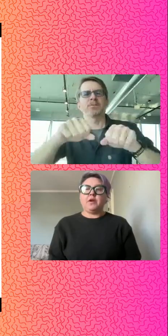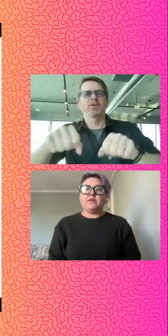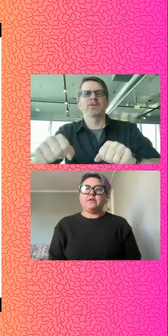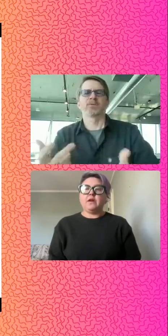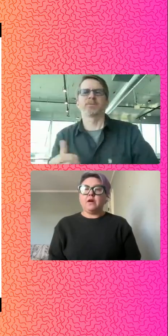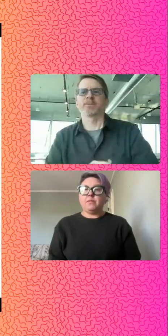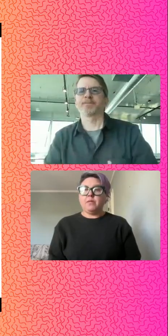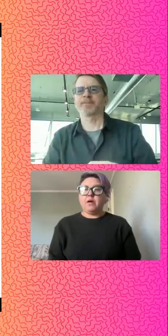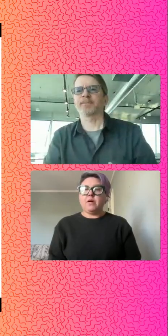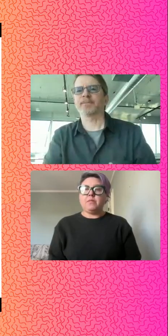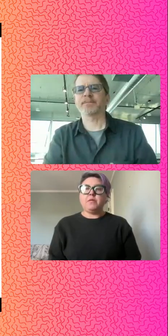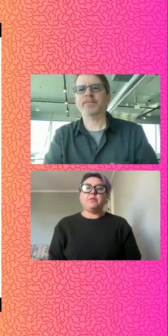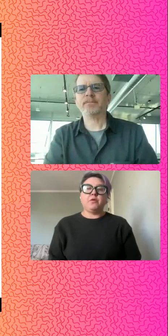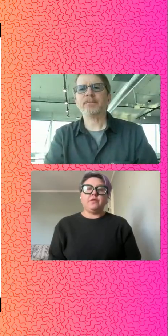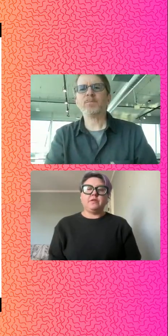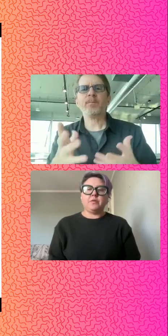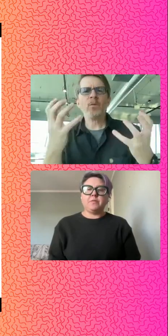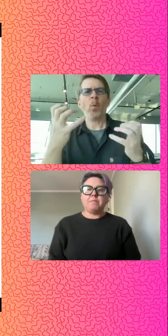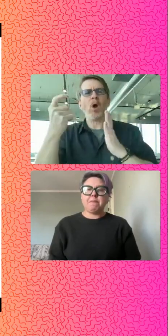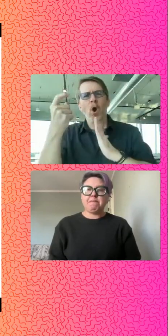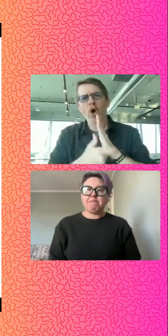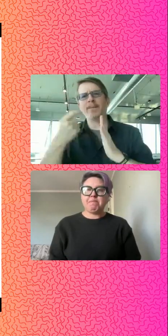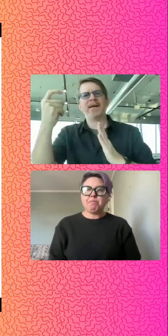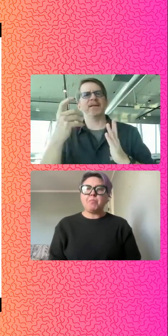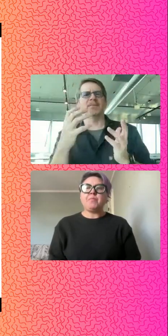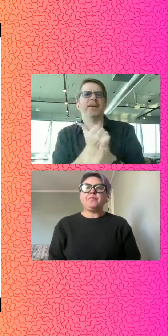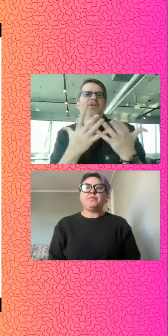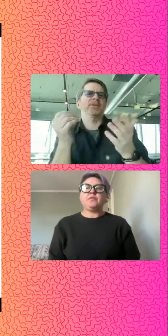making the process much more feasible.